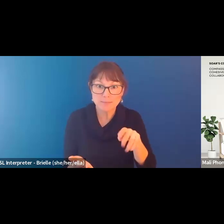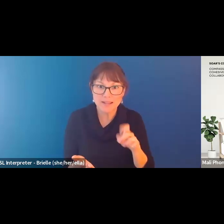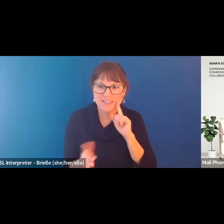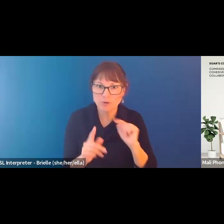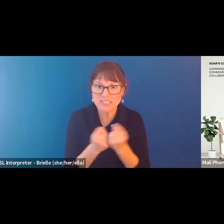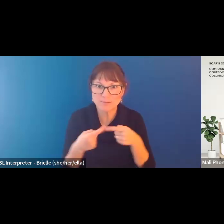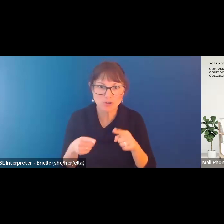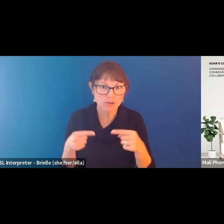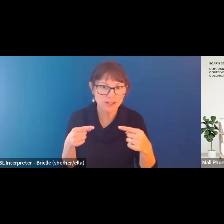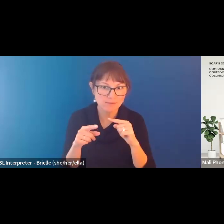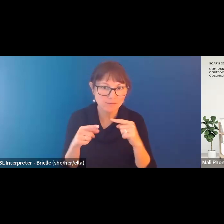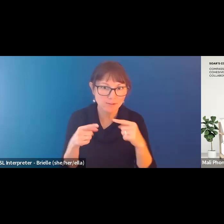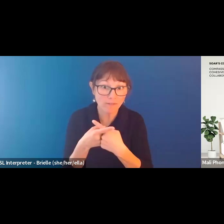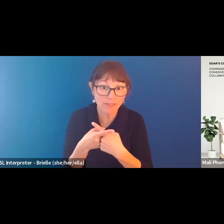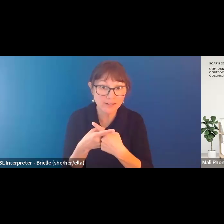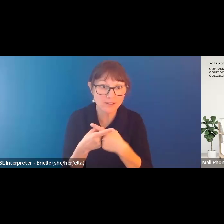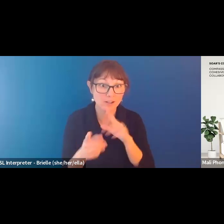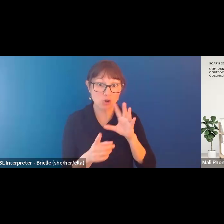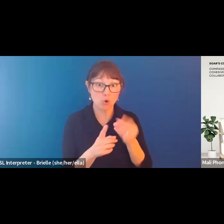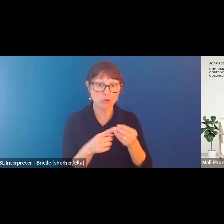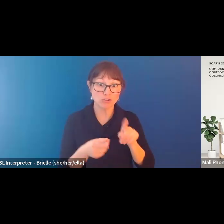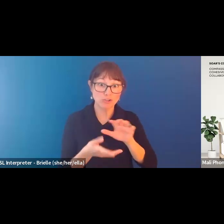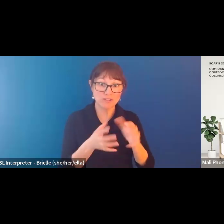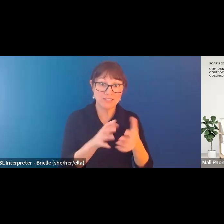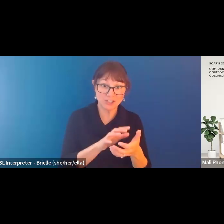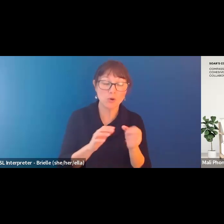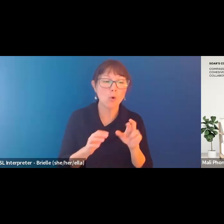in transition, and leaders who feel misunderstood,